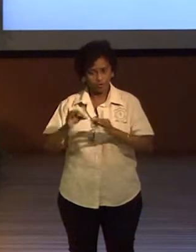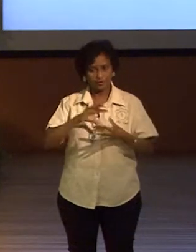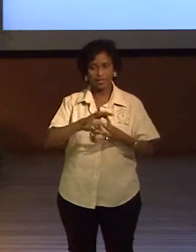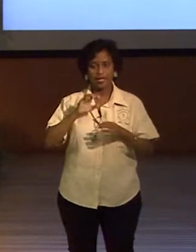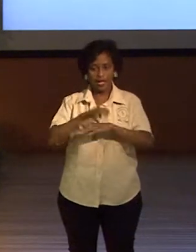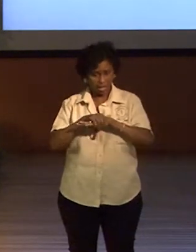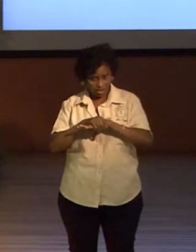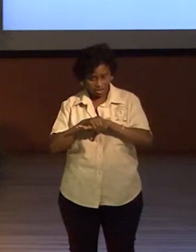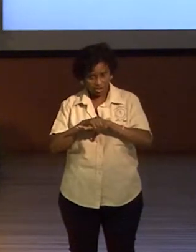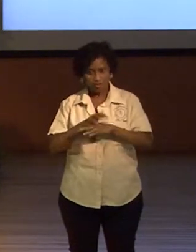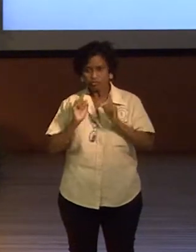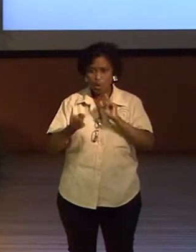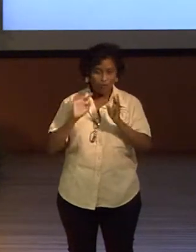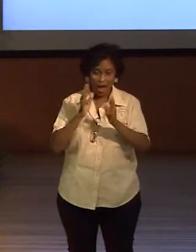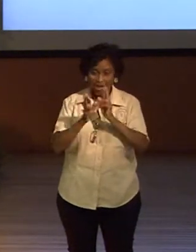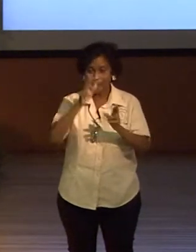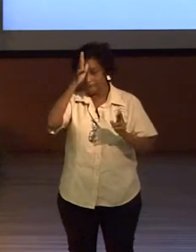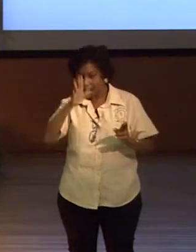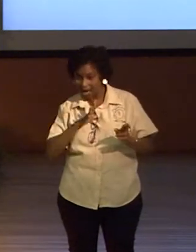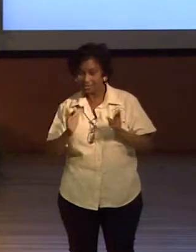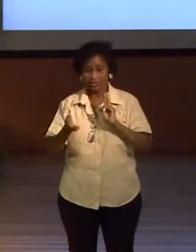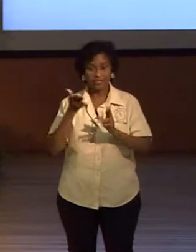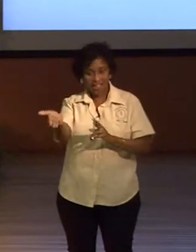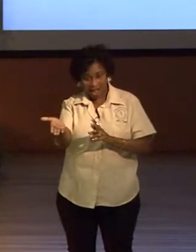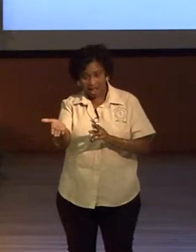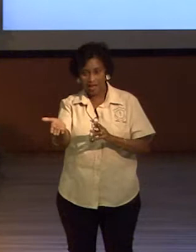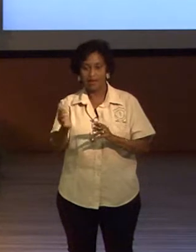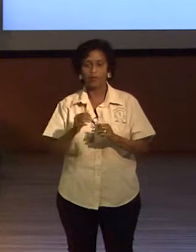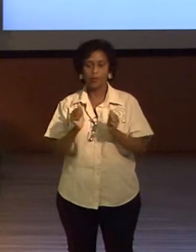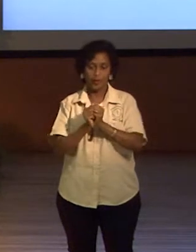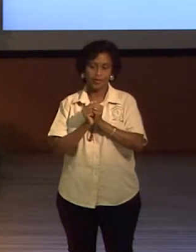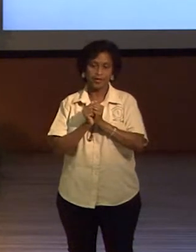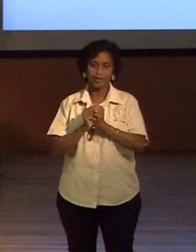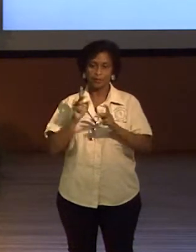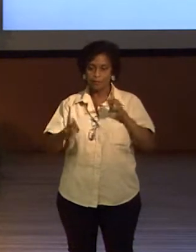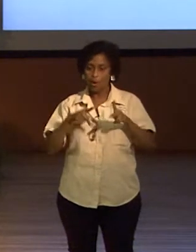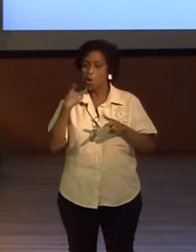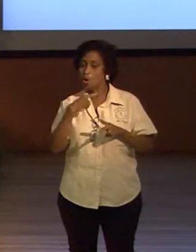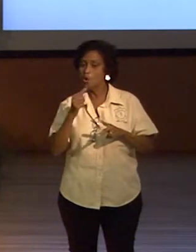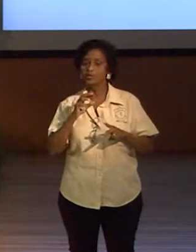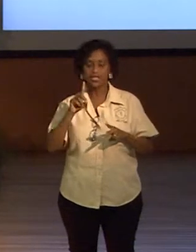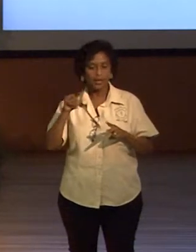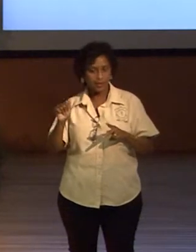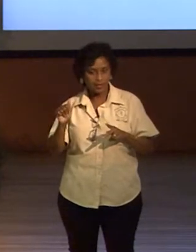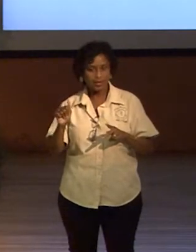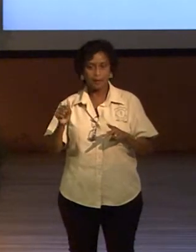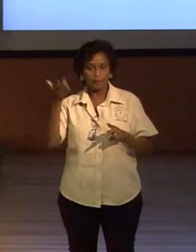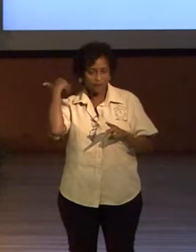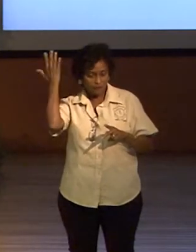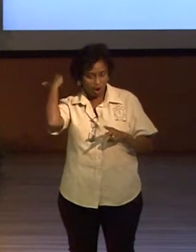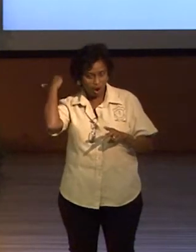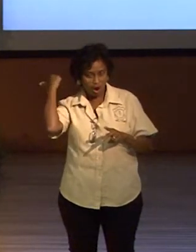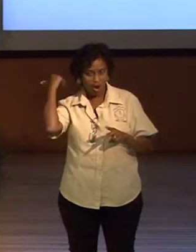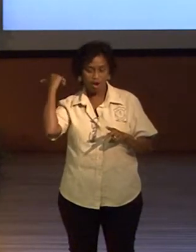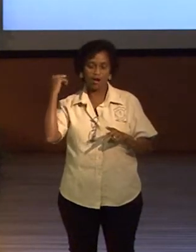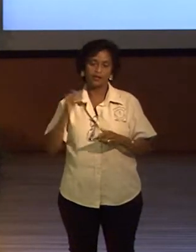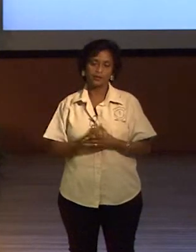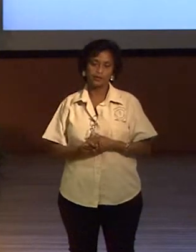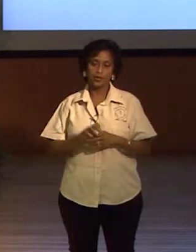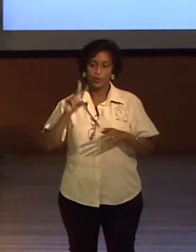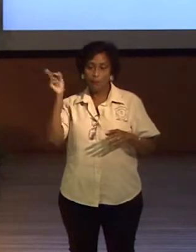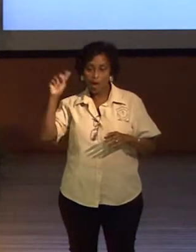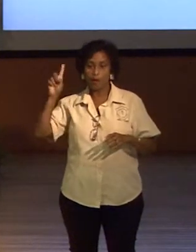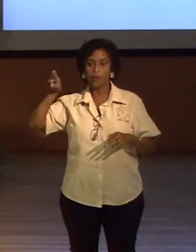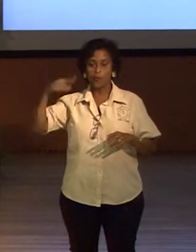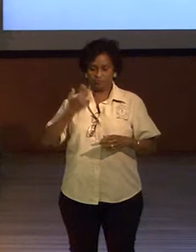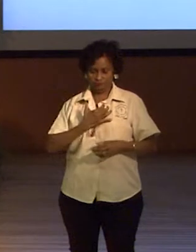Olympics in 2012 for able-bodied people, having previously won gold medals at the